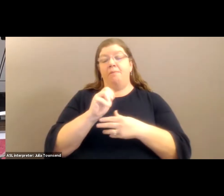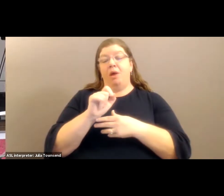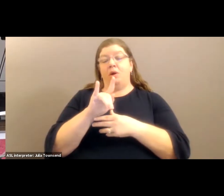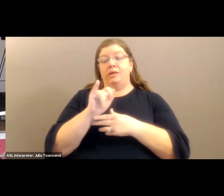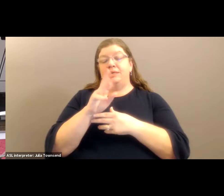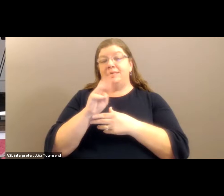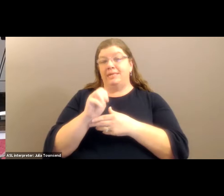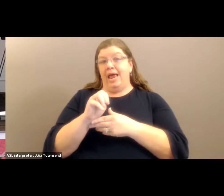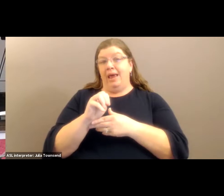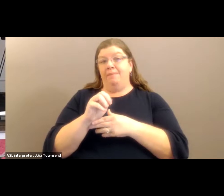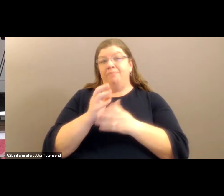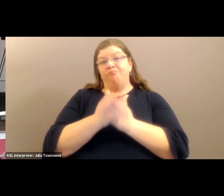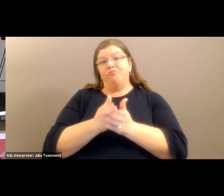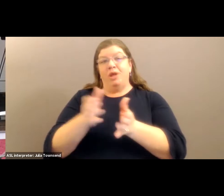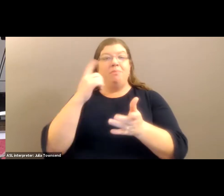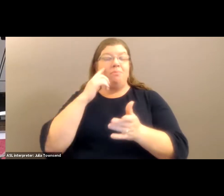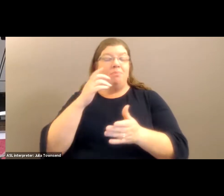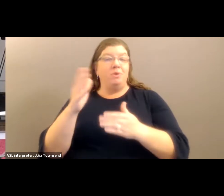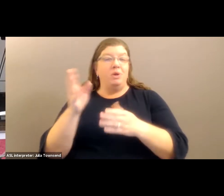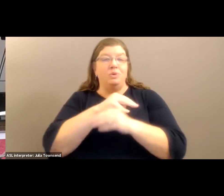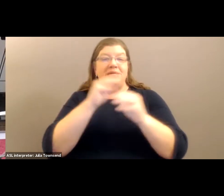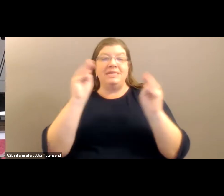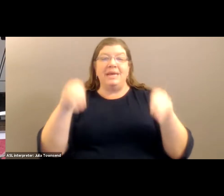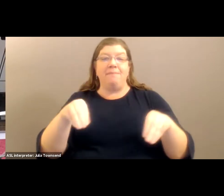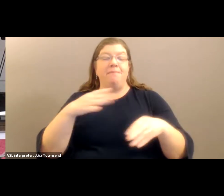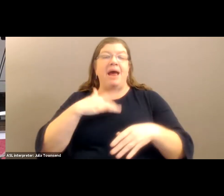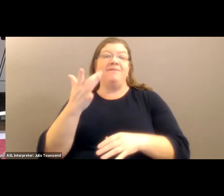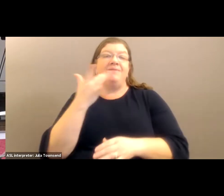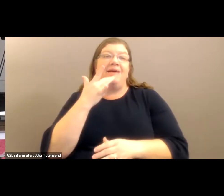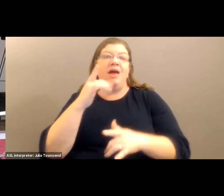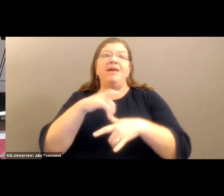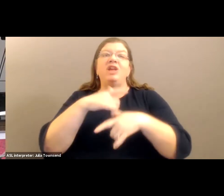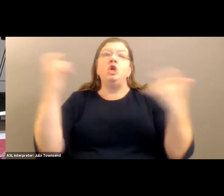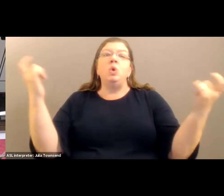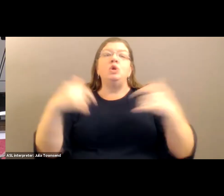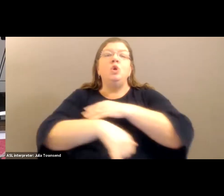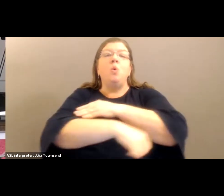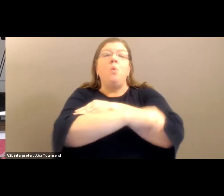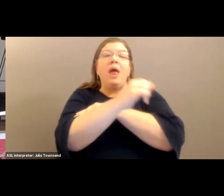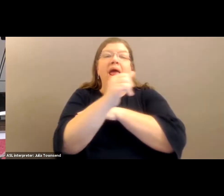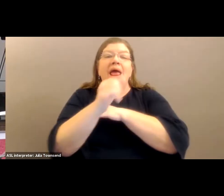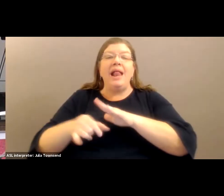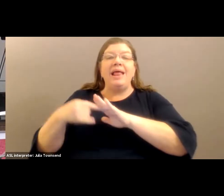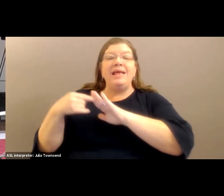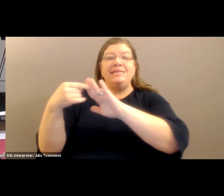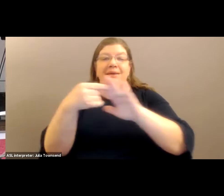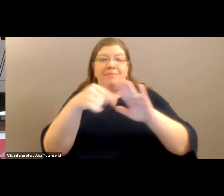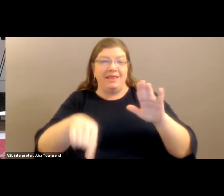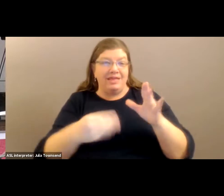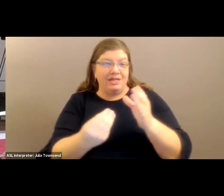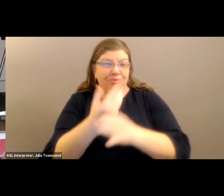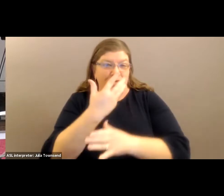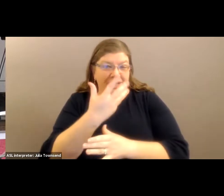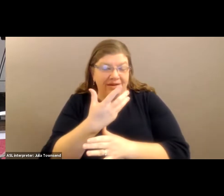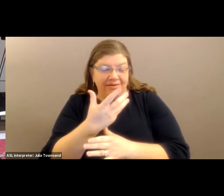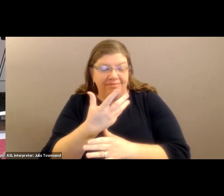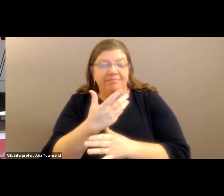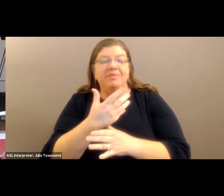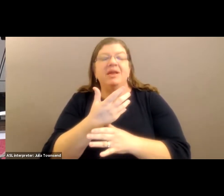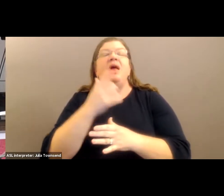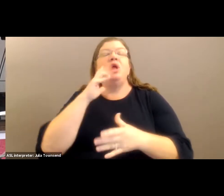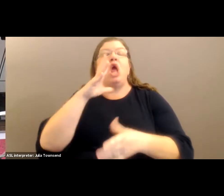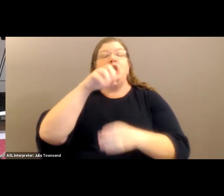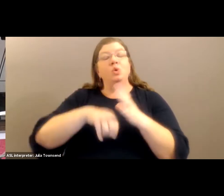favorite museum here in town, is planning a huge whale exhibit this spring. And this exhibit also includes student